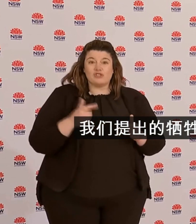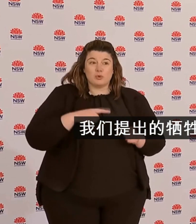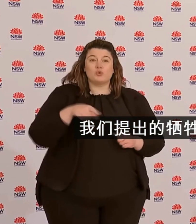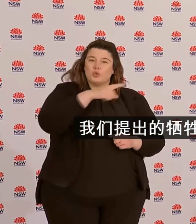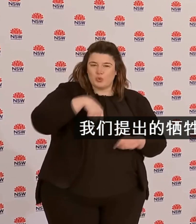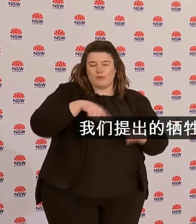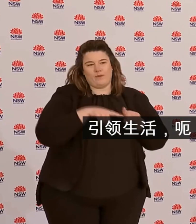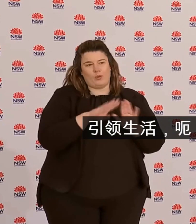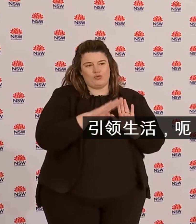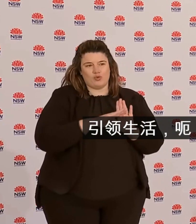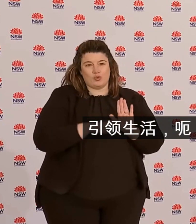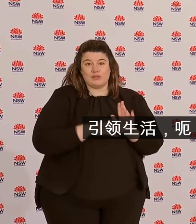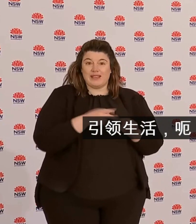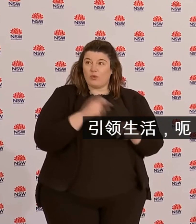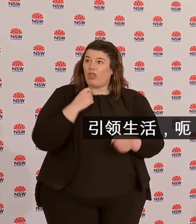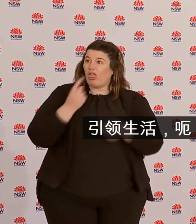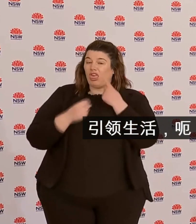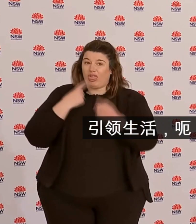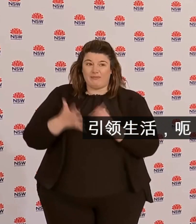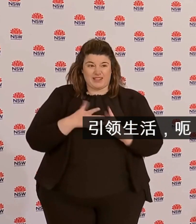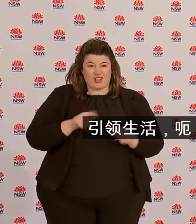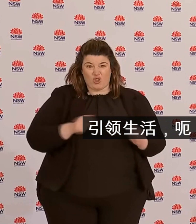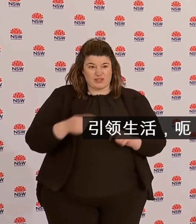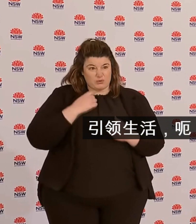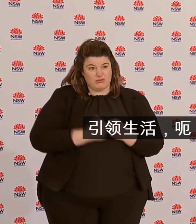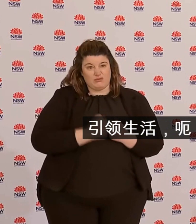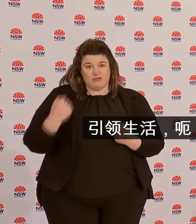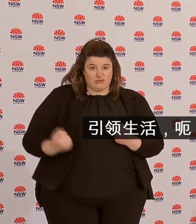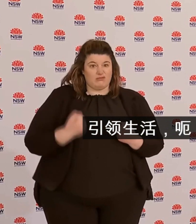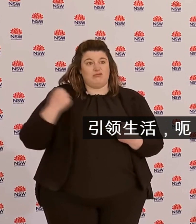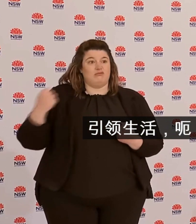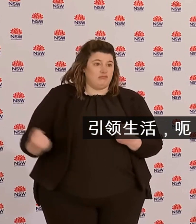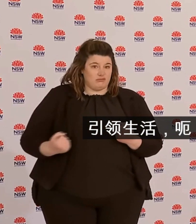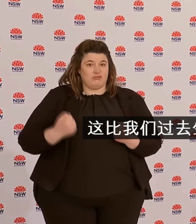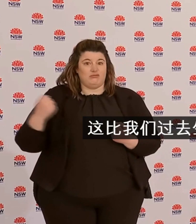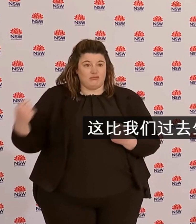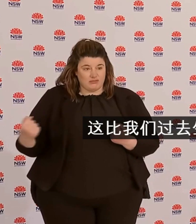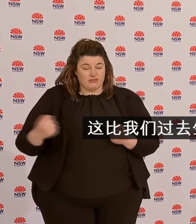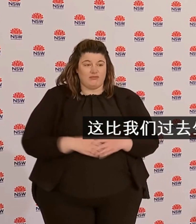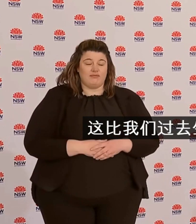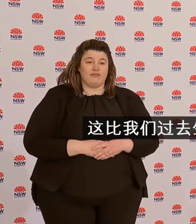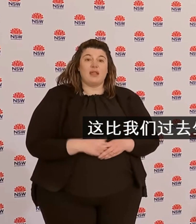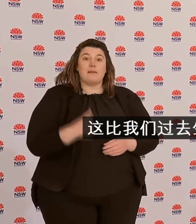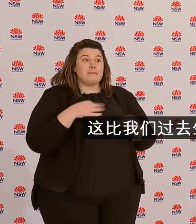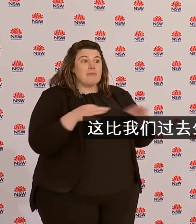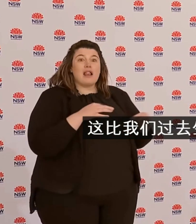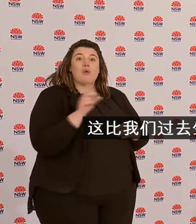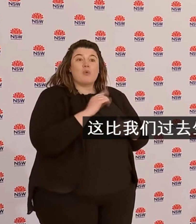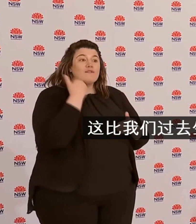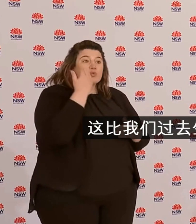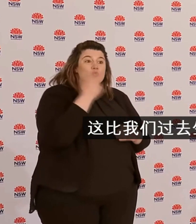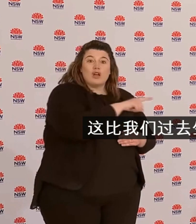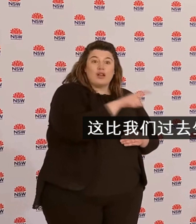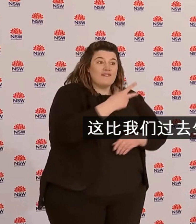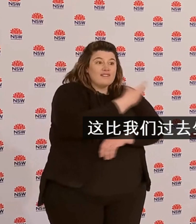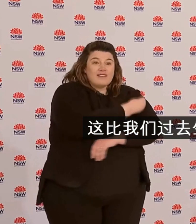we have to lead the way in living a life alongside COVID, which is much freer and much safer than